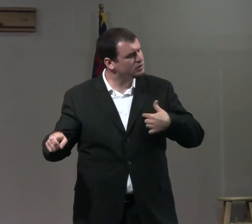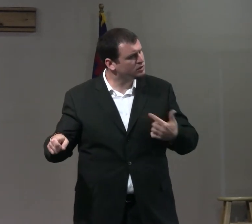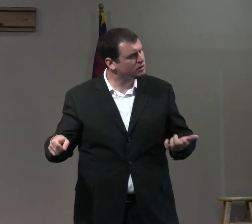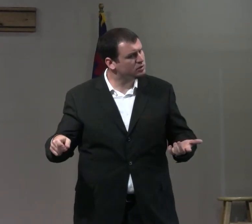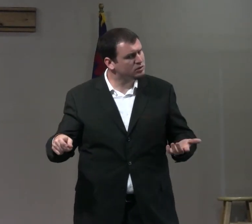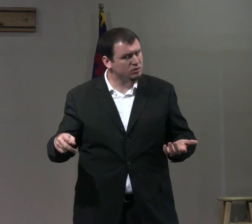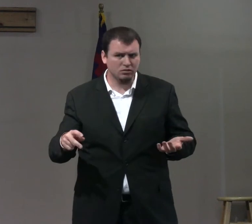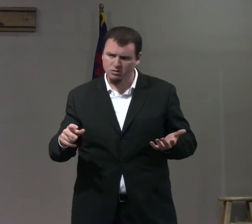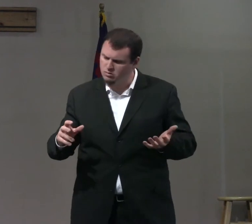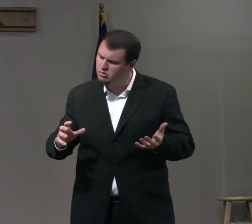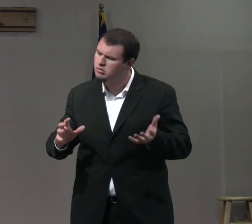Person needs me.